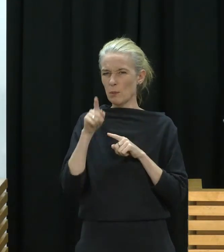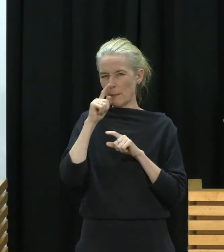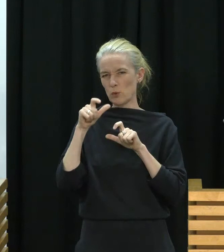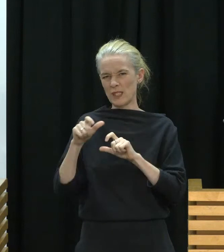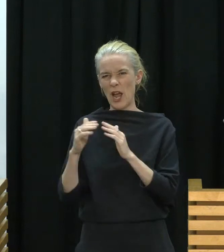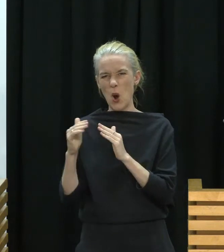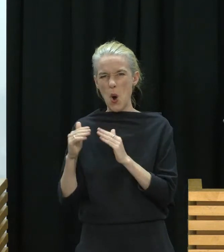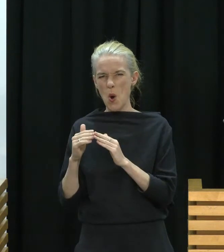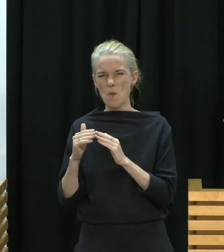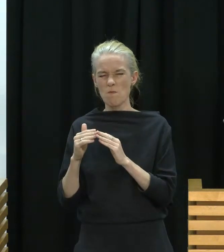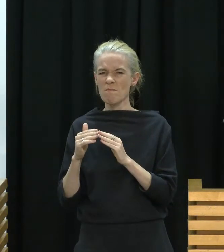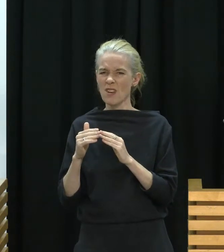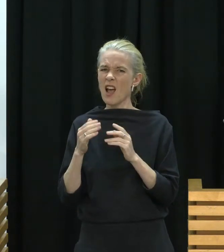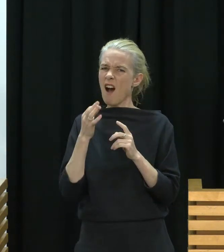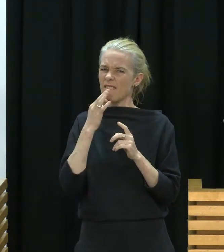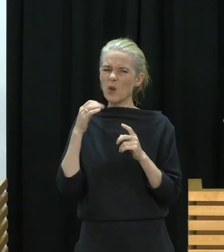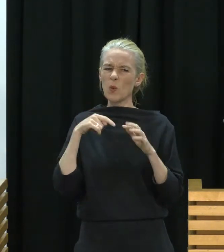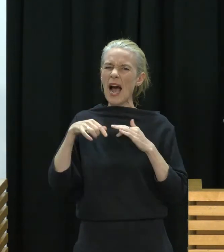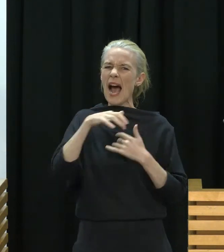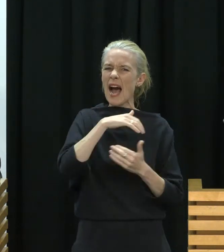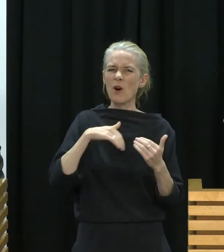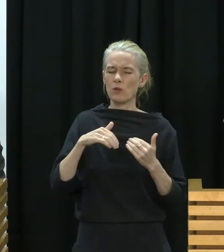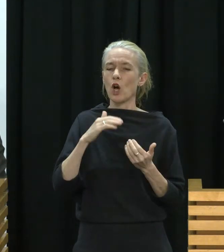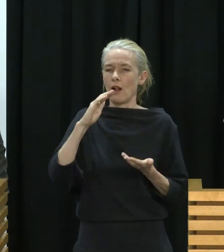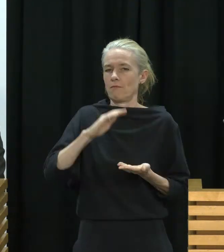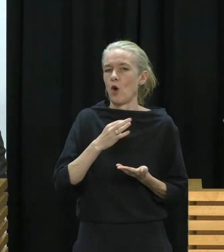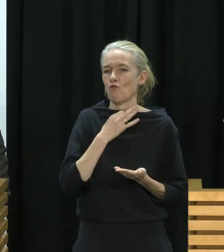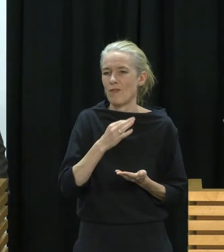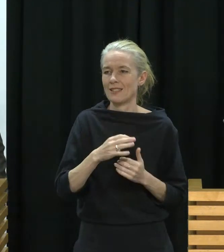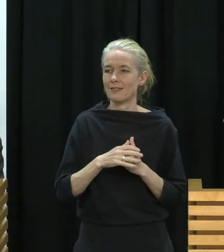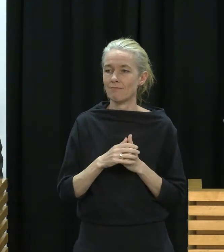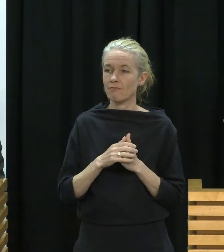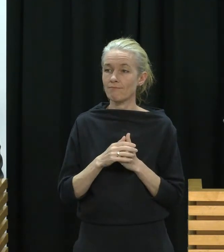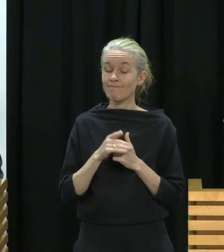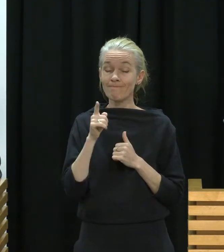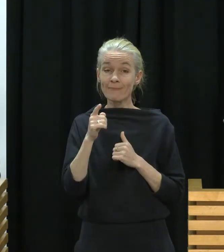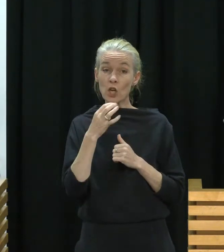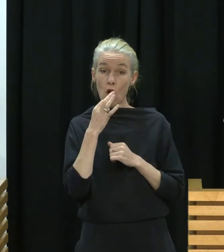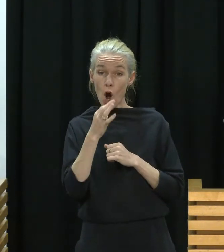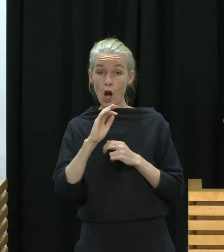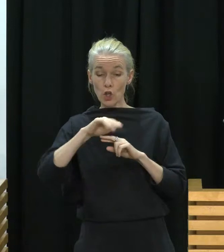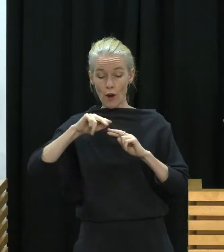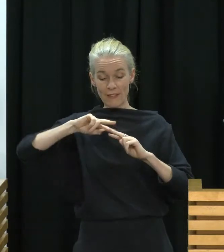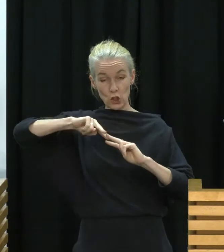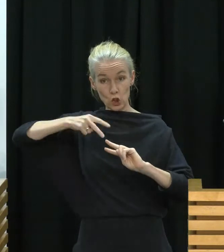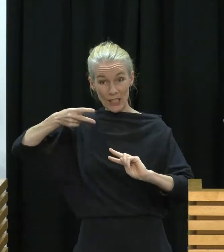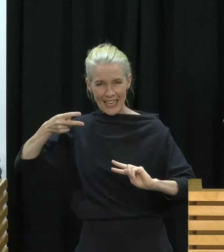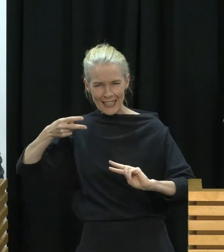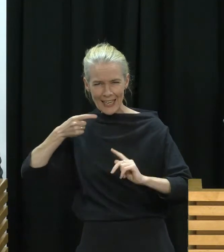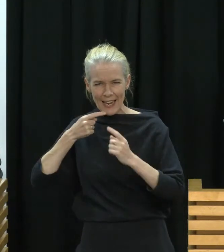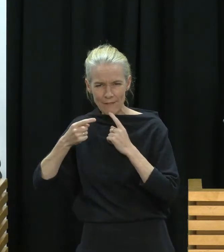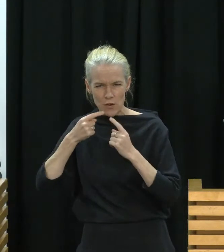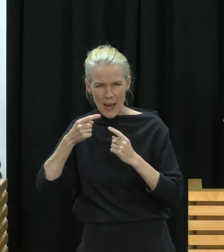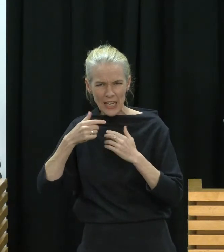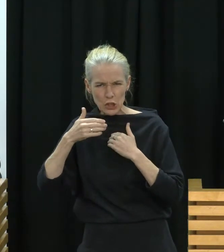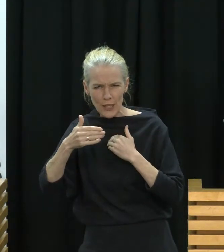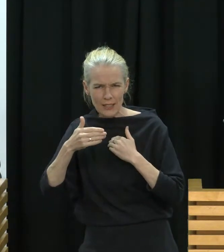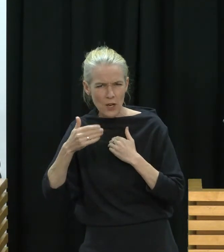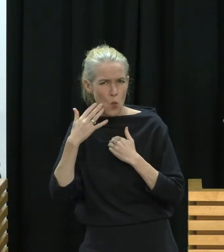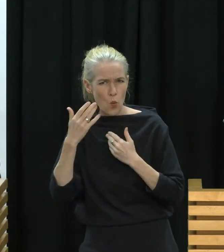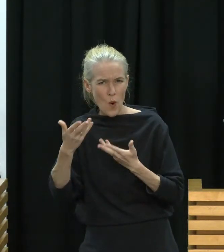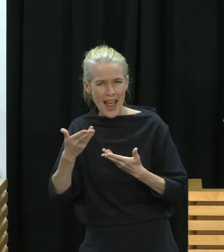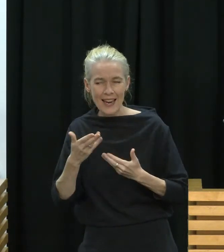sequencing? I think, as the Director General just indicated, we don't know, but we will certainly let you know as soon as we do. Has the lack of those results,